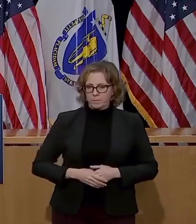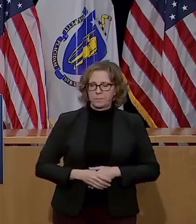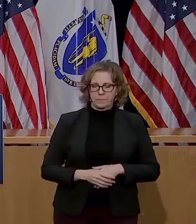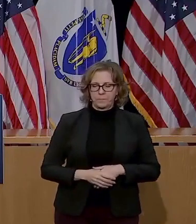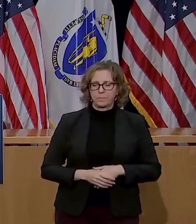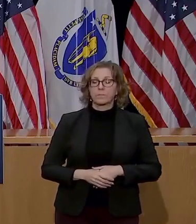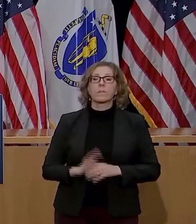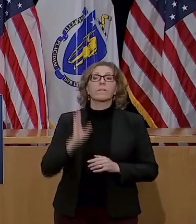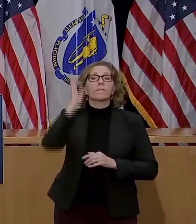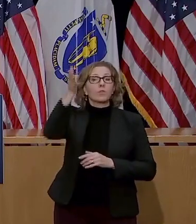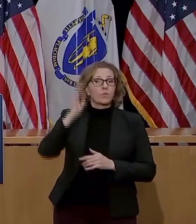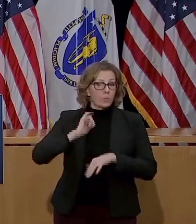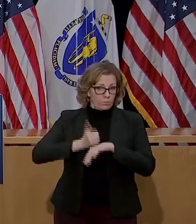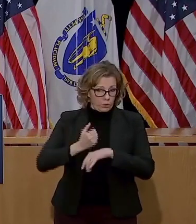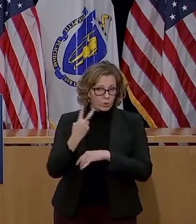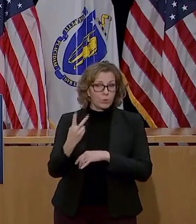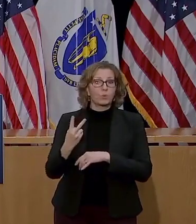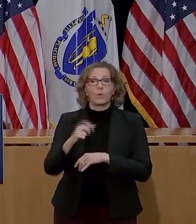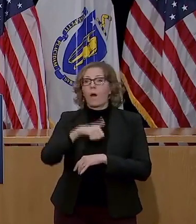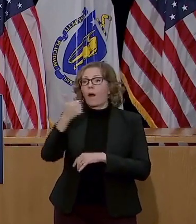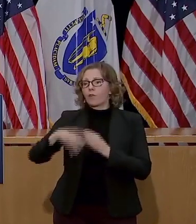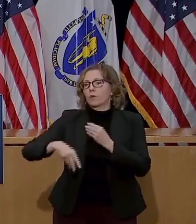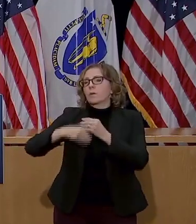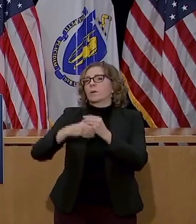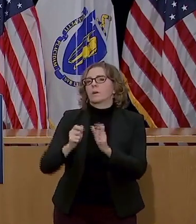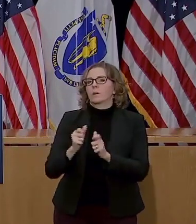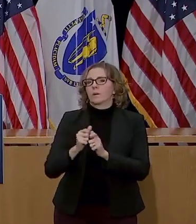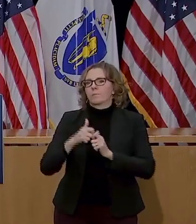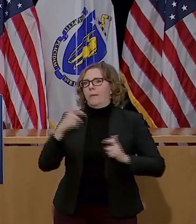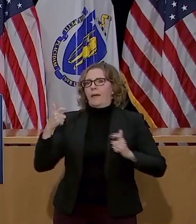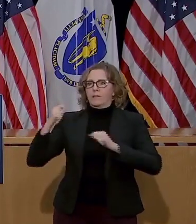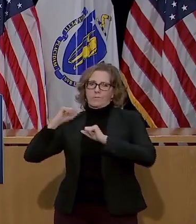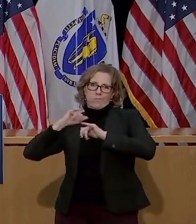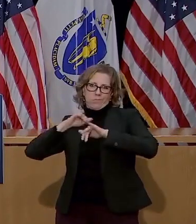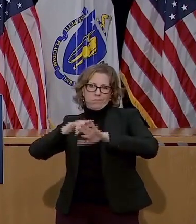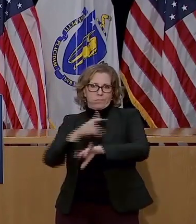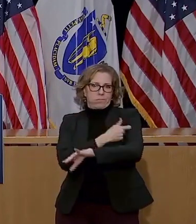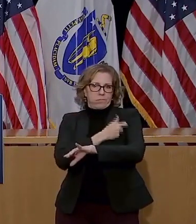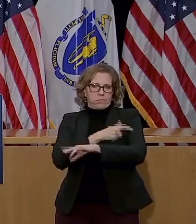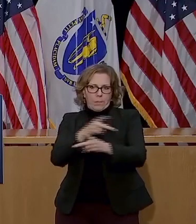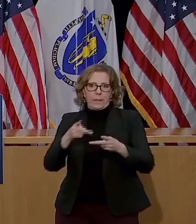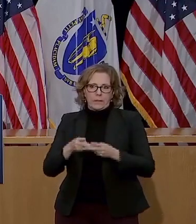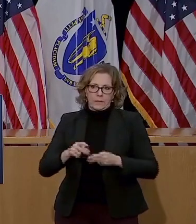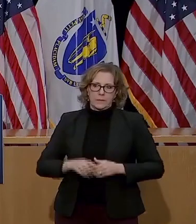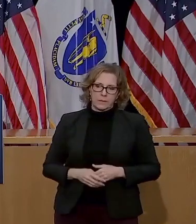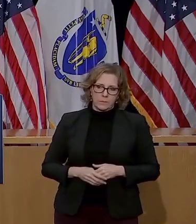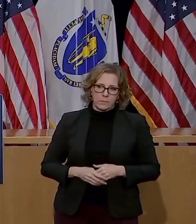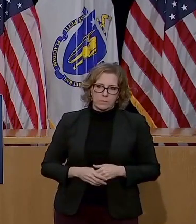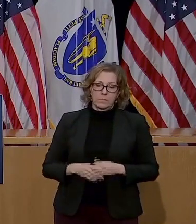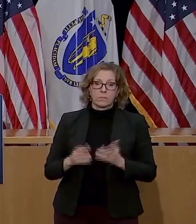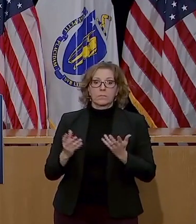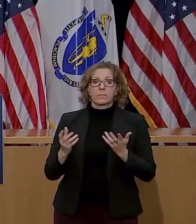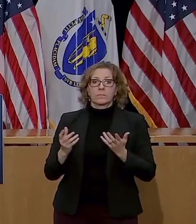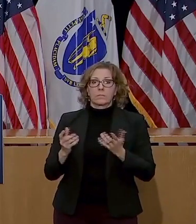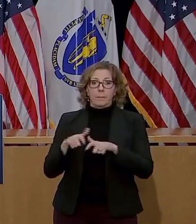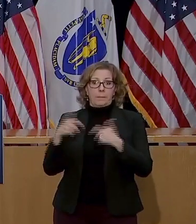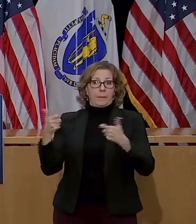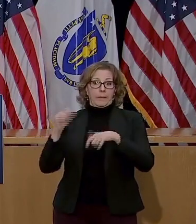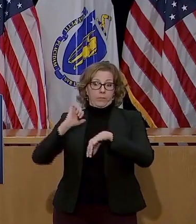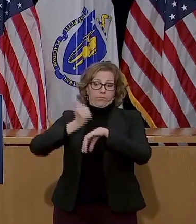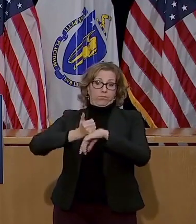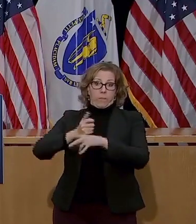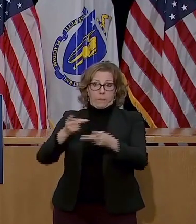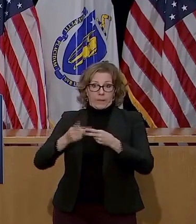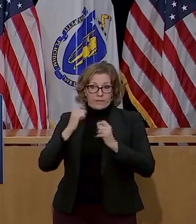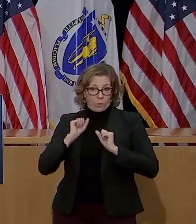in the near future. These sites will begin vaccinating around 500 people per day, and some sites will ramp